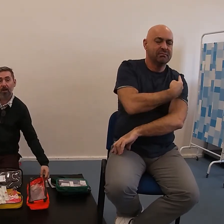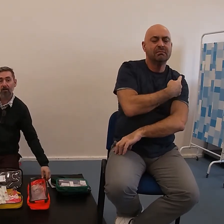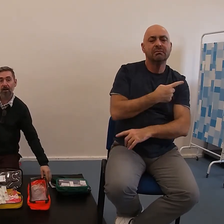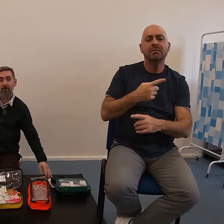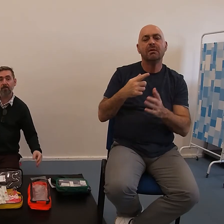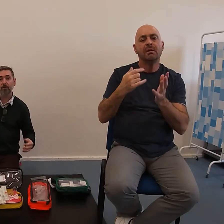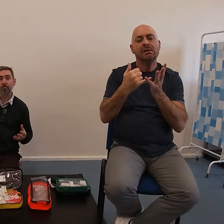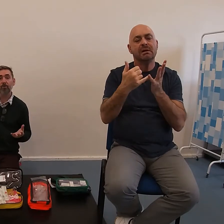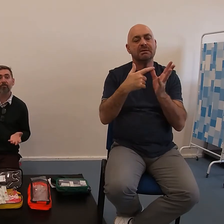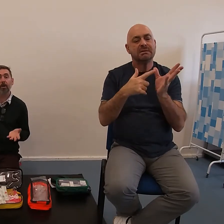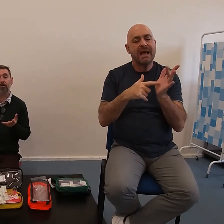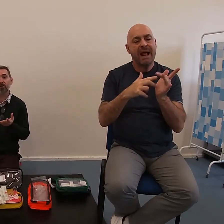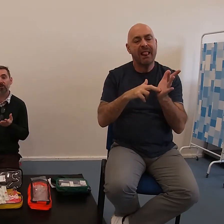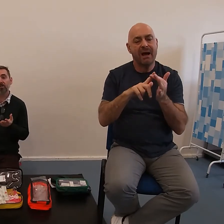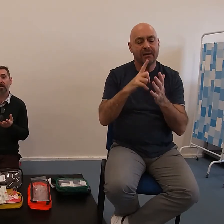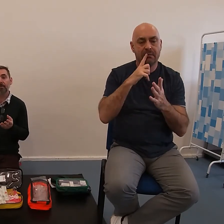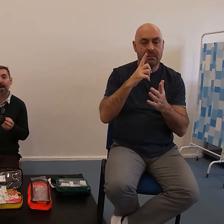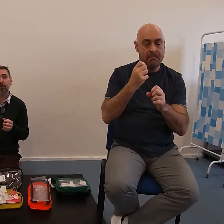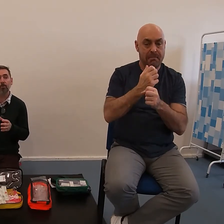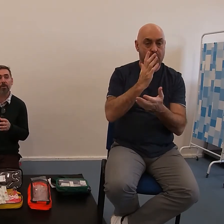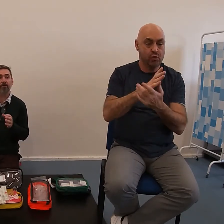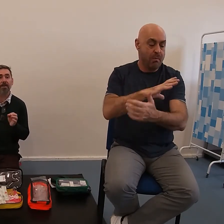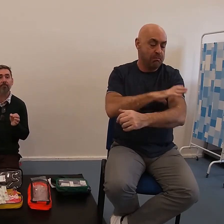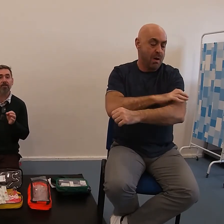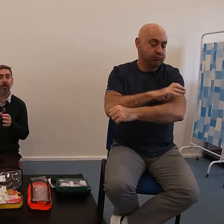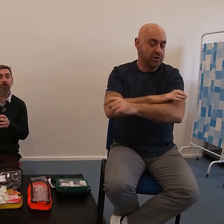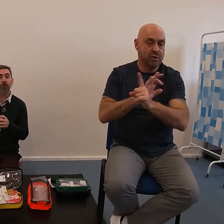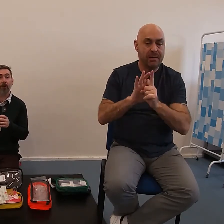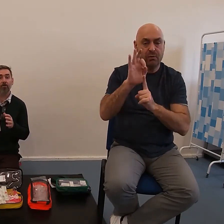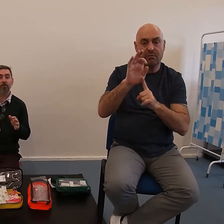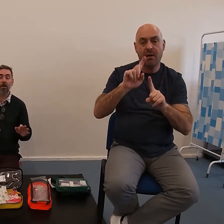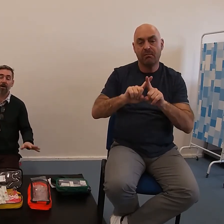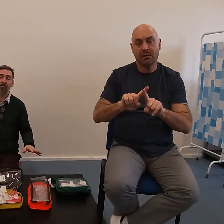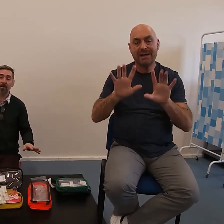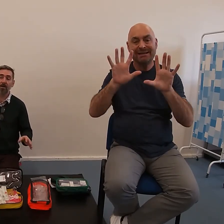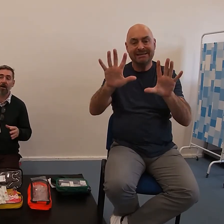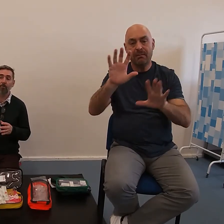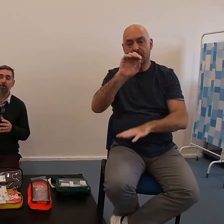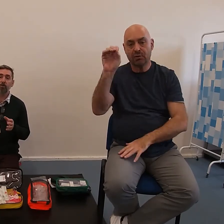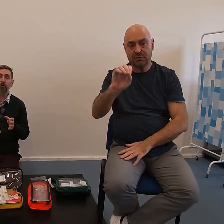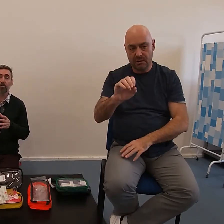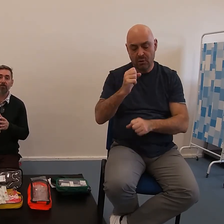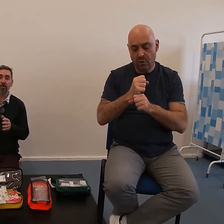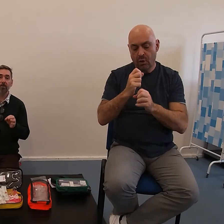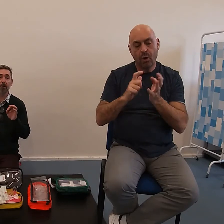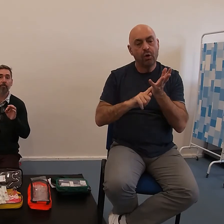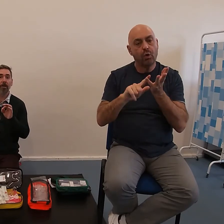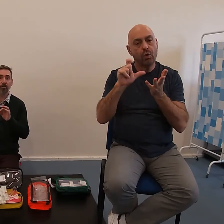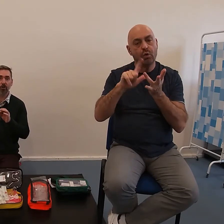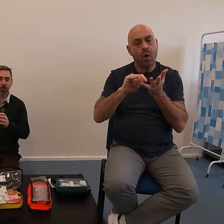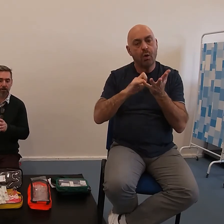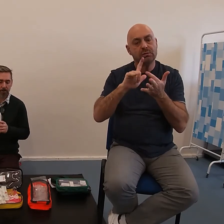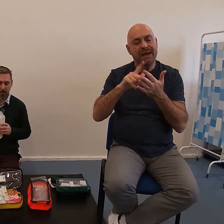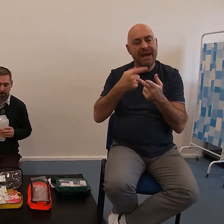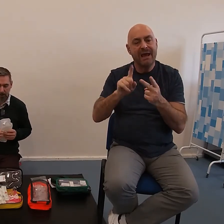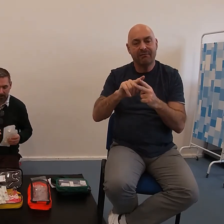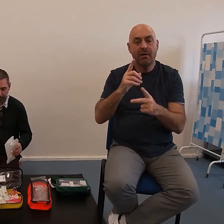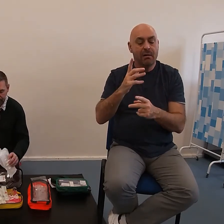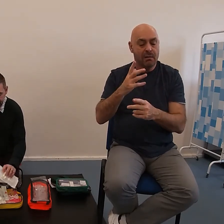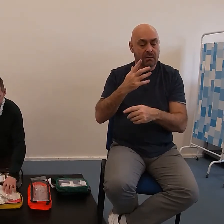normal saline to improve blood pressures, and we also have 10% glucose IV, which we would use for low blood